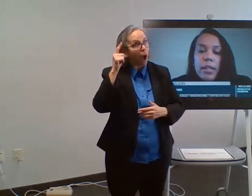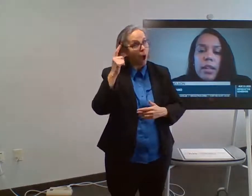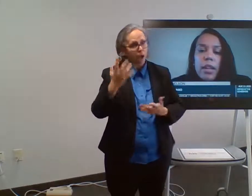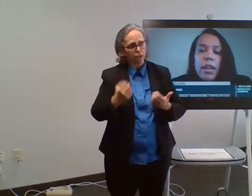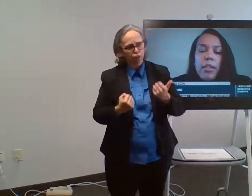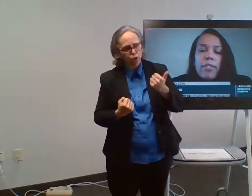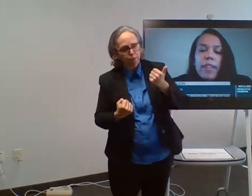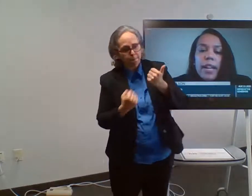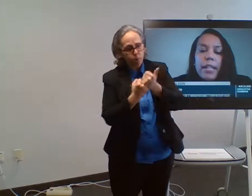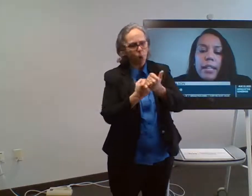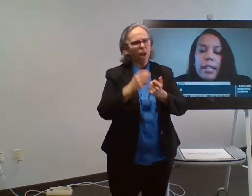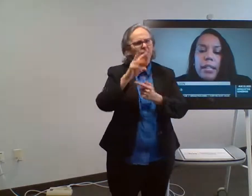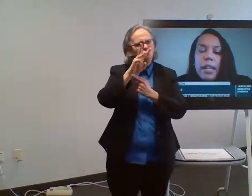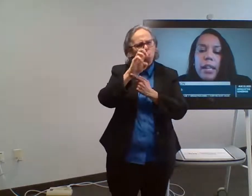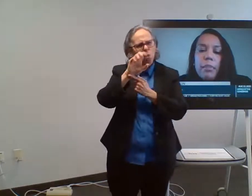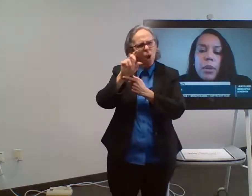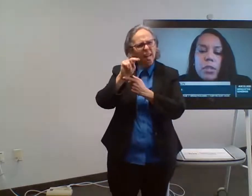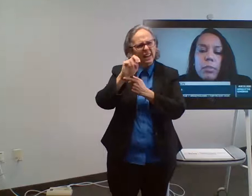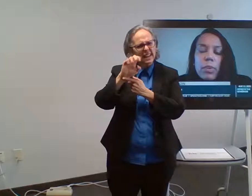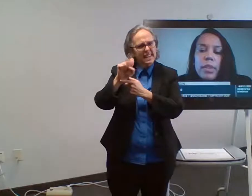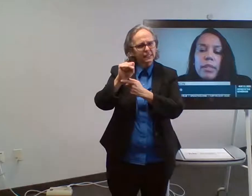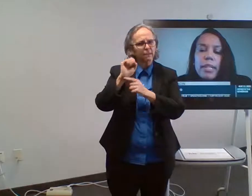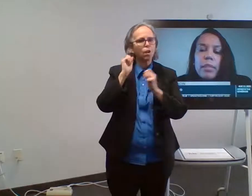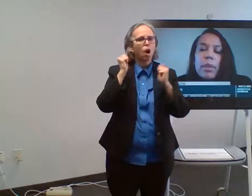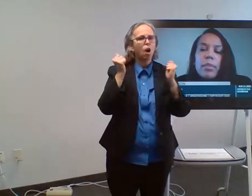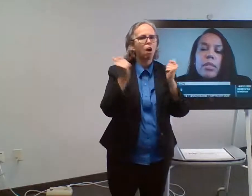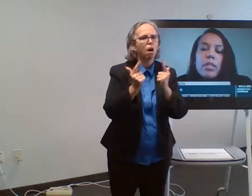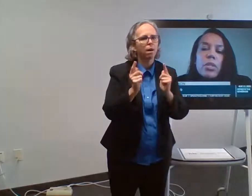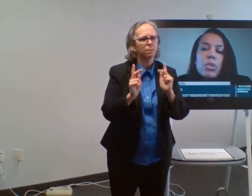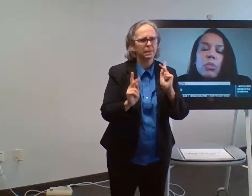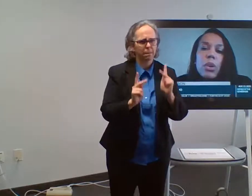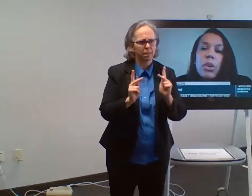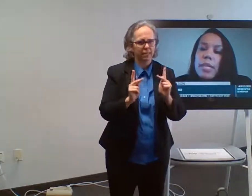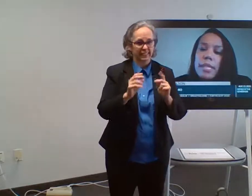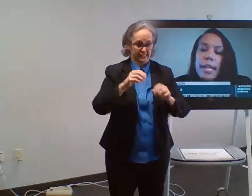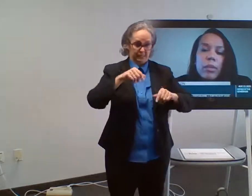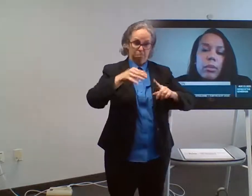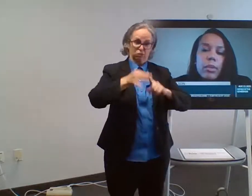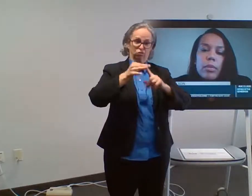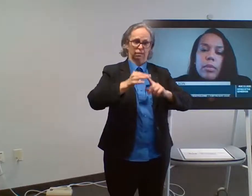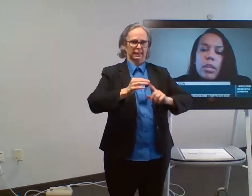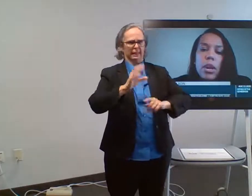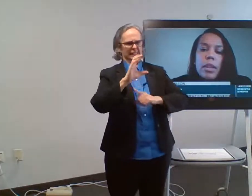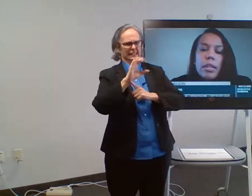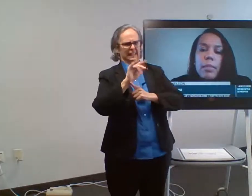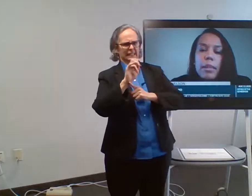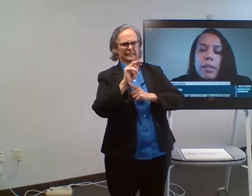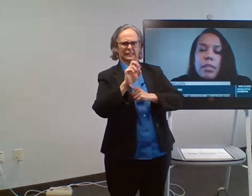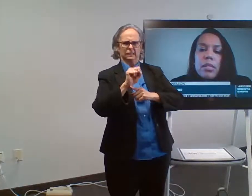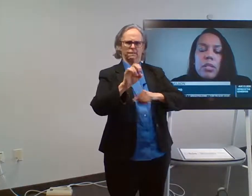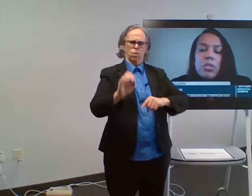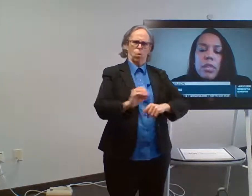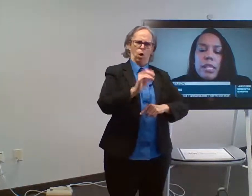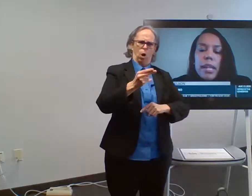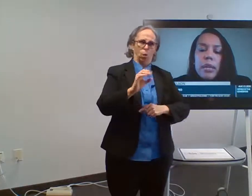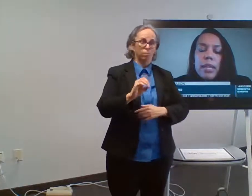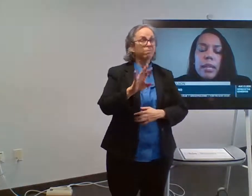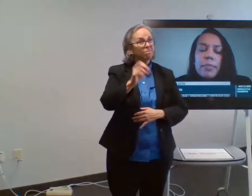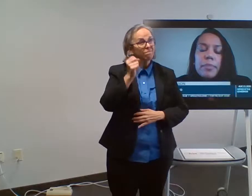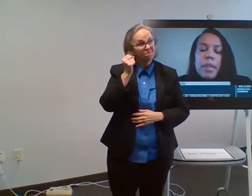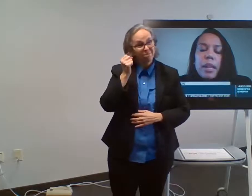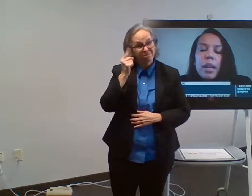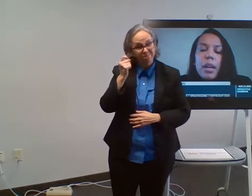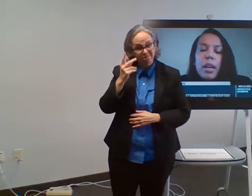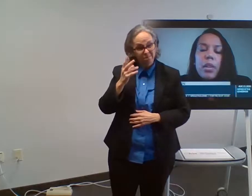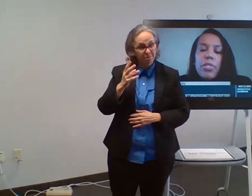of us. Finally, and most importantly, the members of this group will hold us accountable to our commitments to address